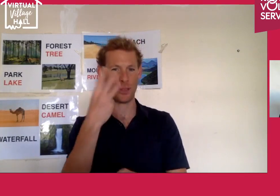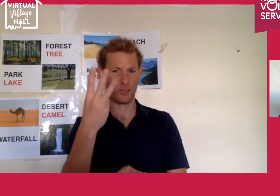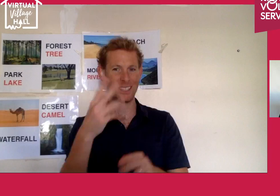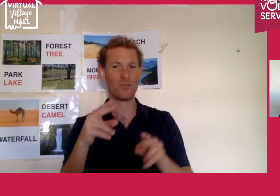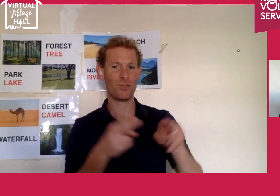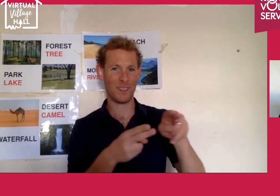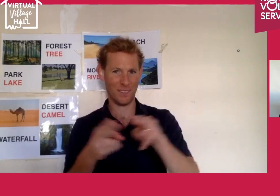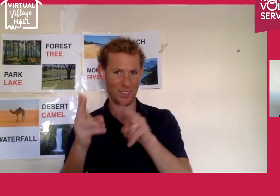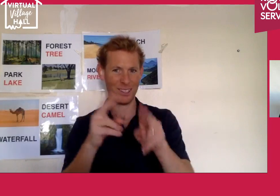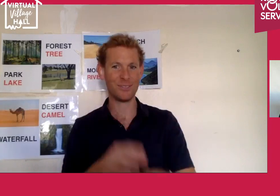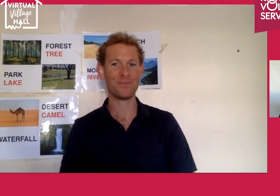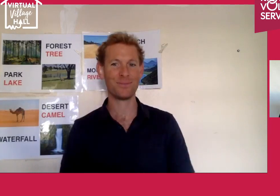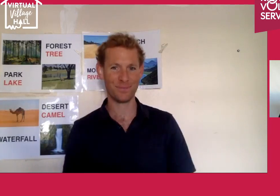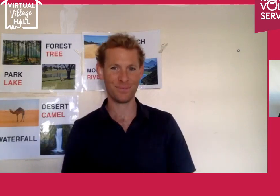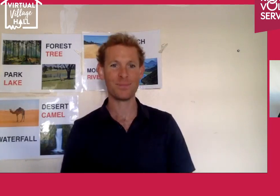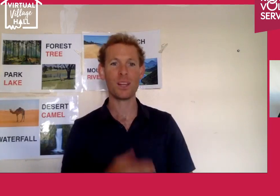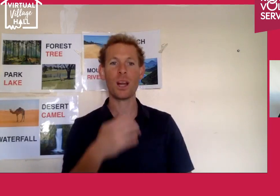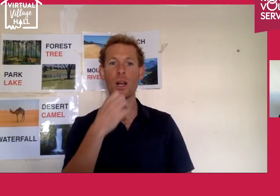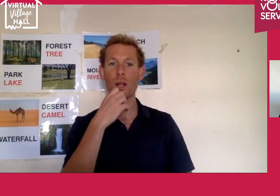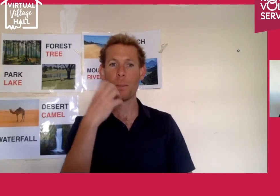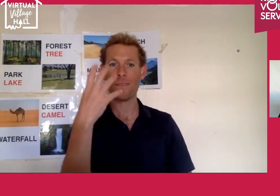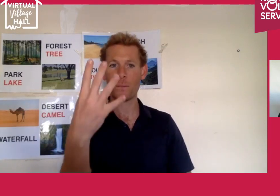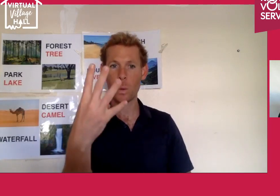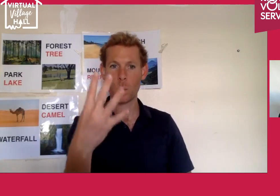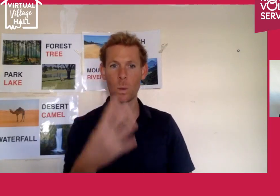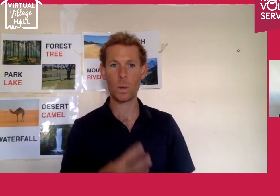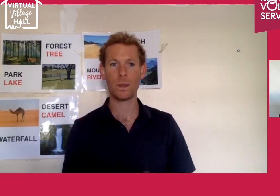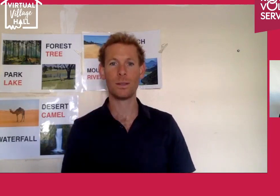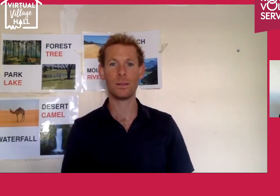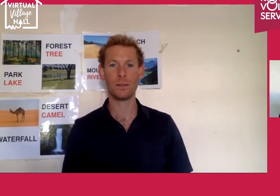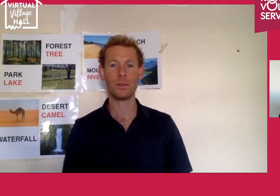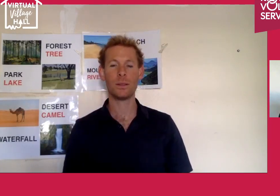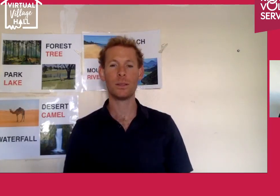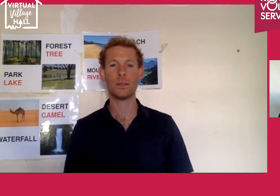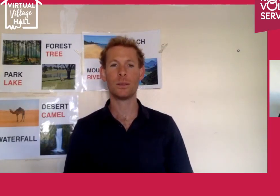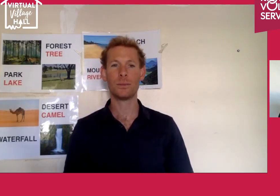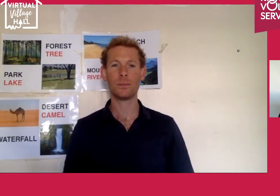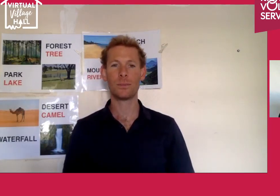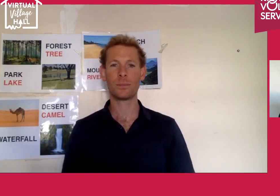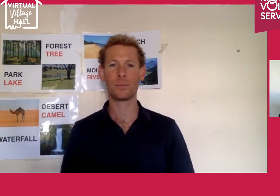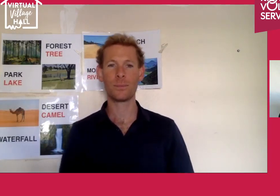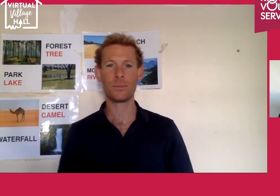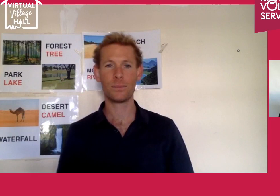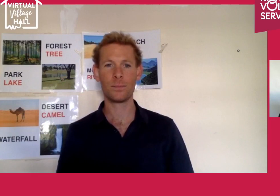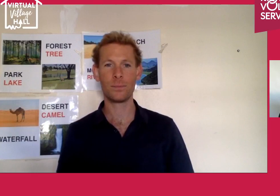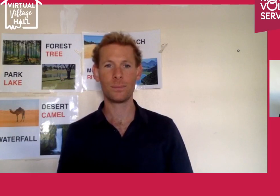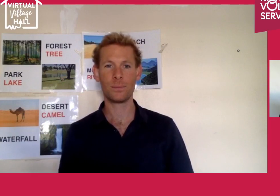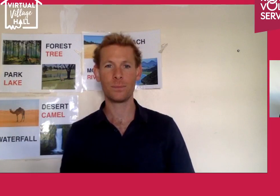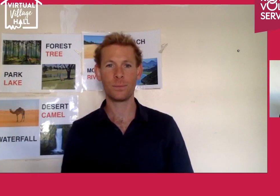Yeah, you're right. Number 3 is river, Jennifer and Fiona and Gisela. Good.